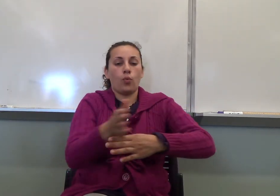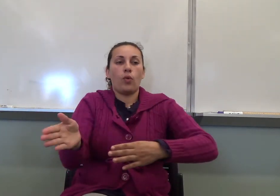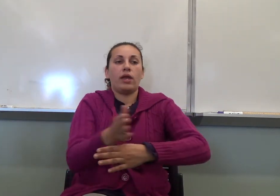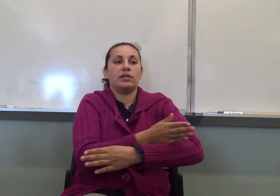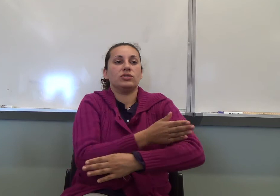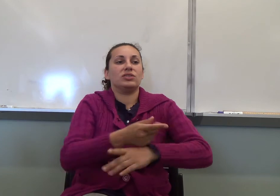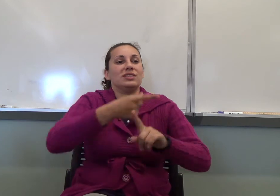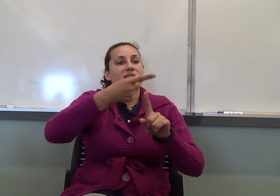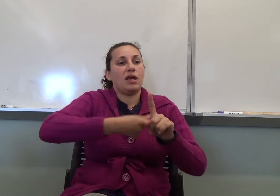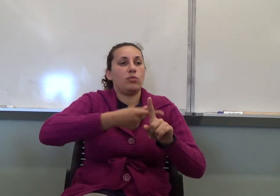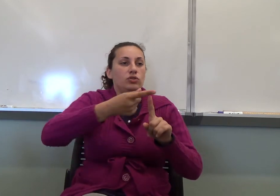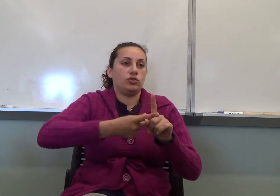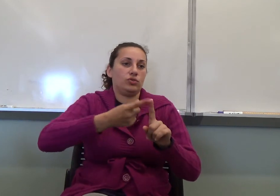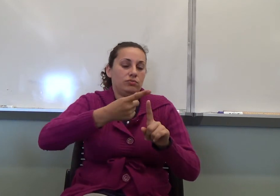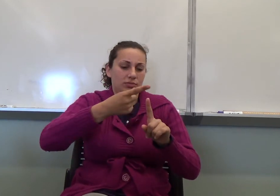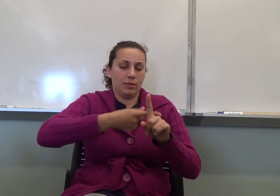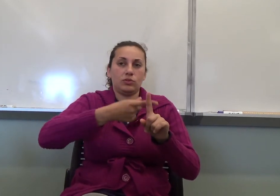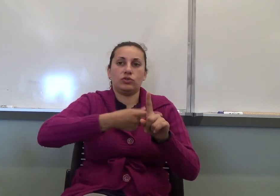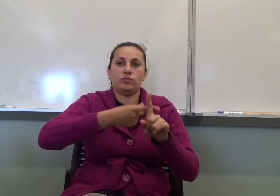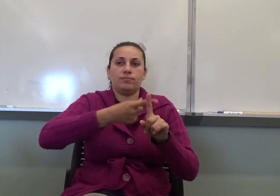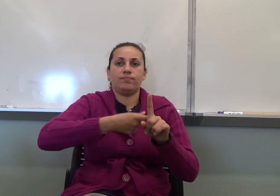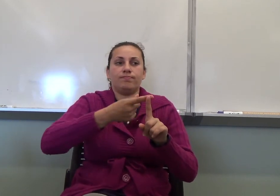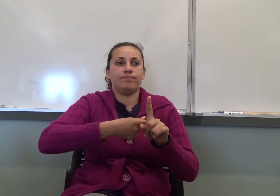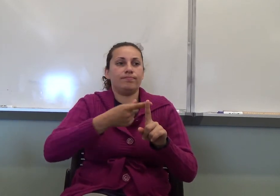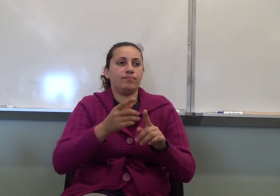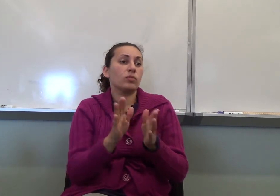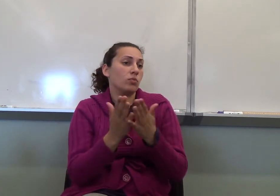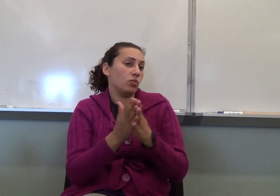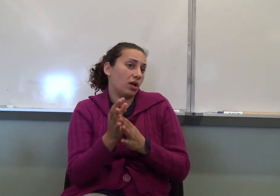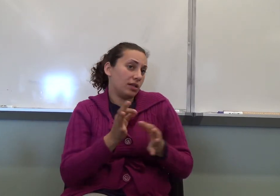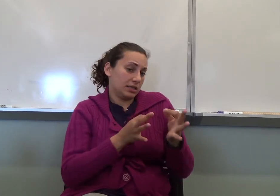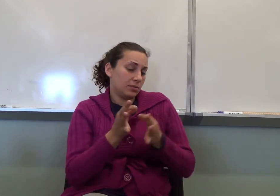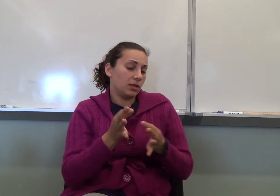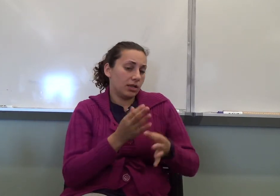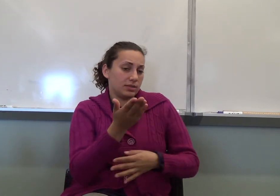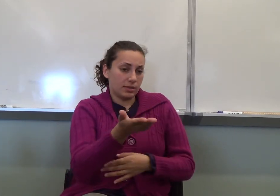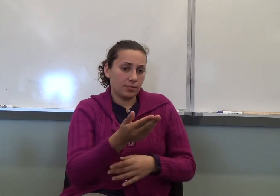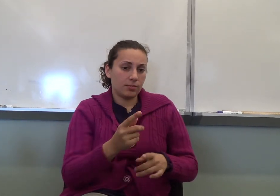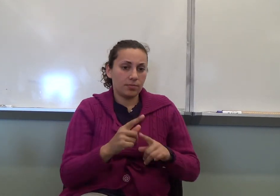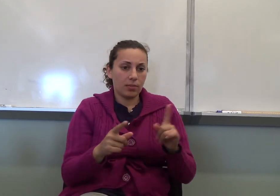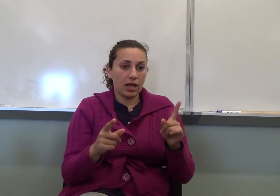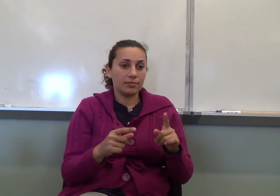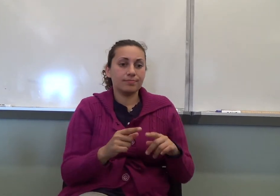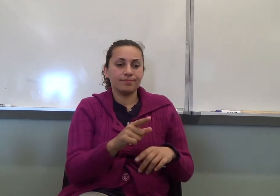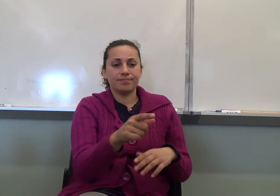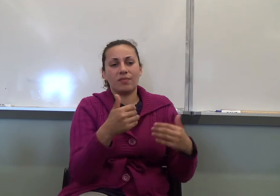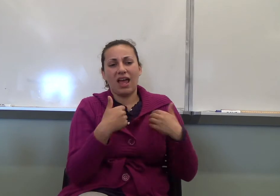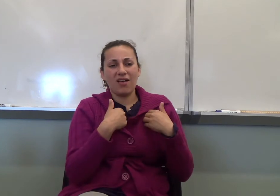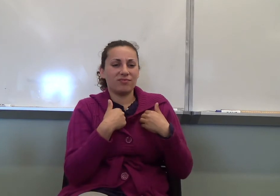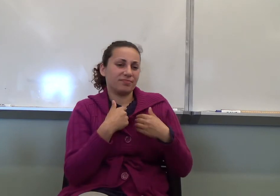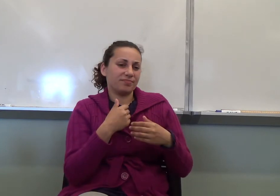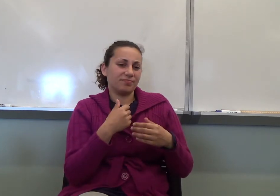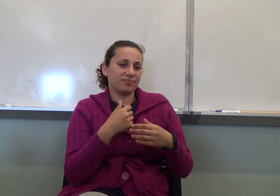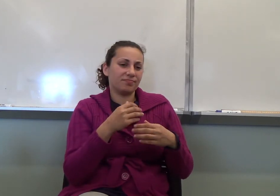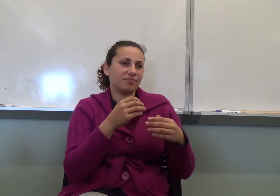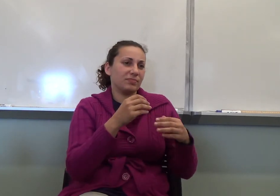about range and what range means. The book does tell you there. They have a set of temperatures for 1 week in Fargo, North